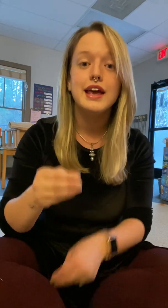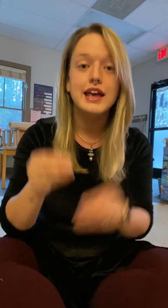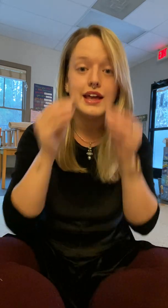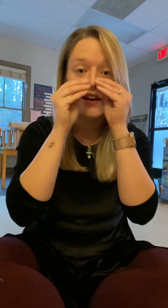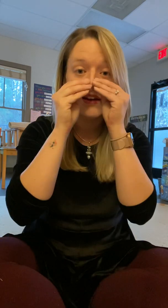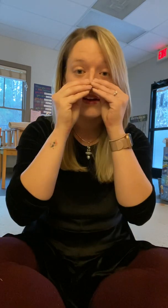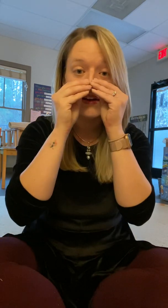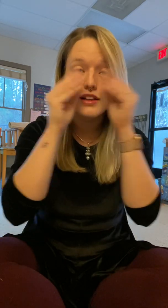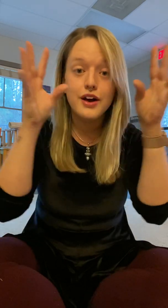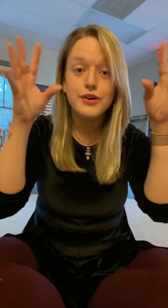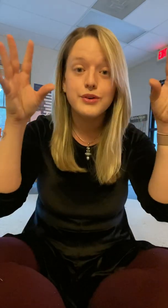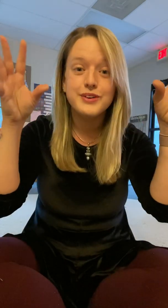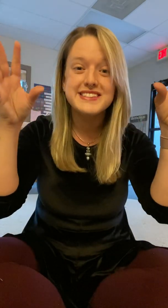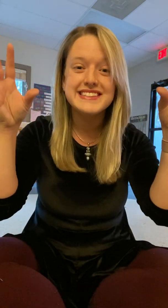"It glows."